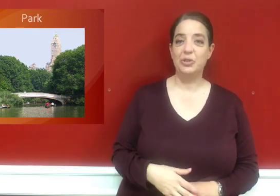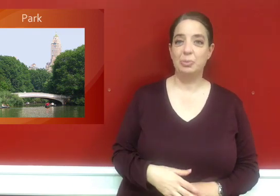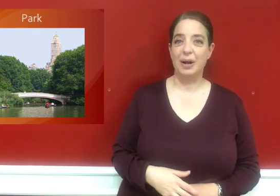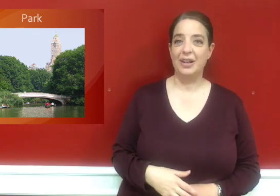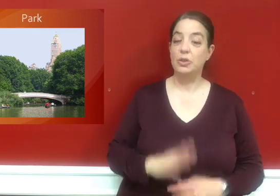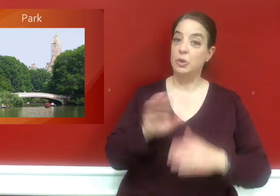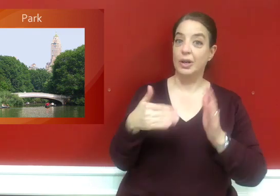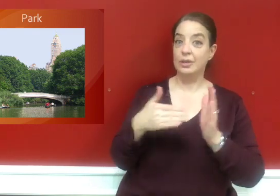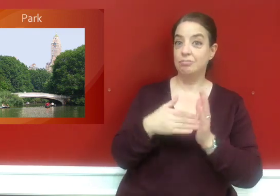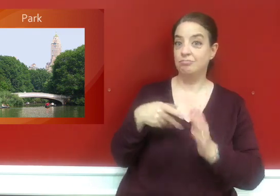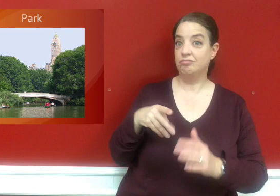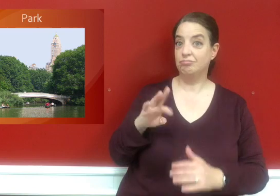Park in New York.